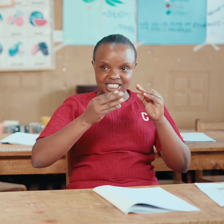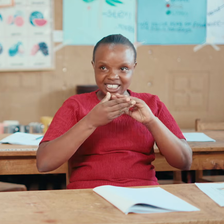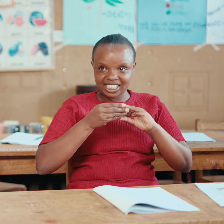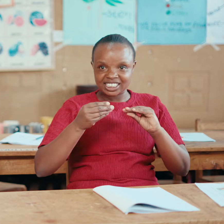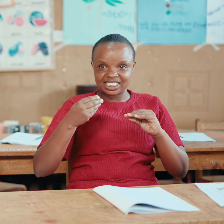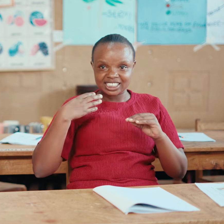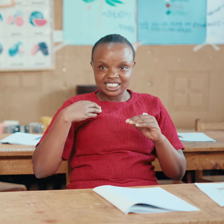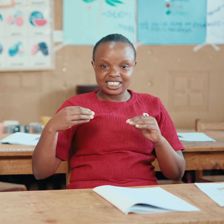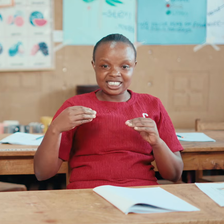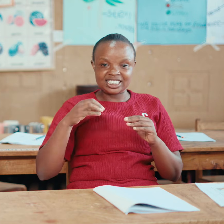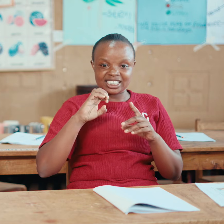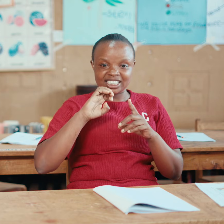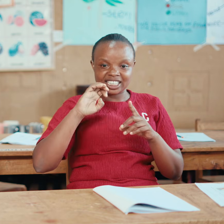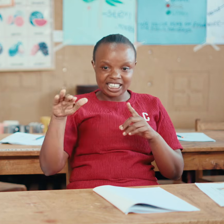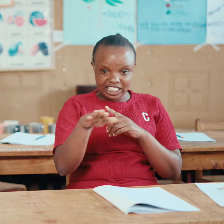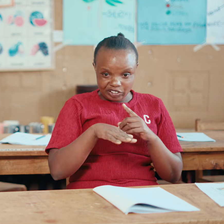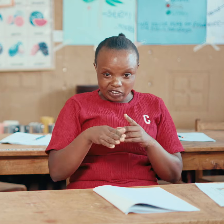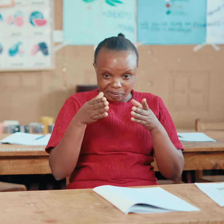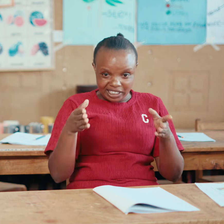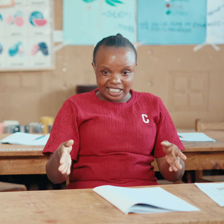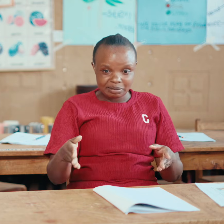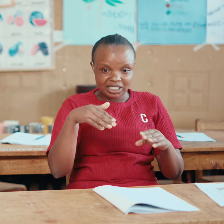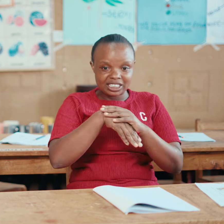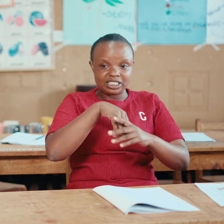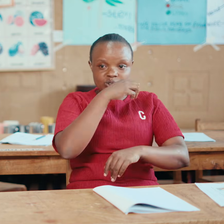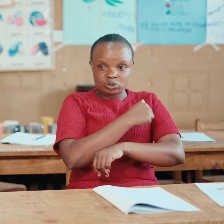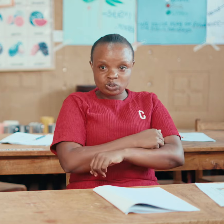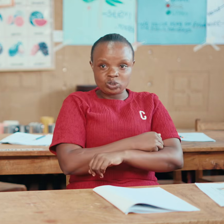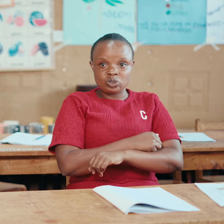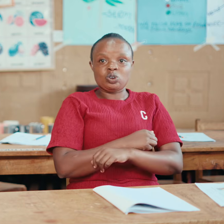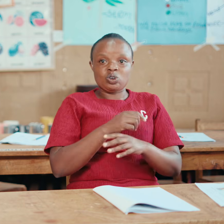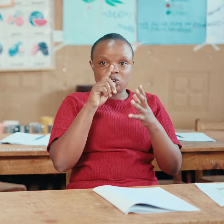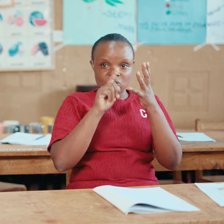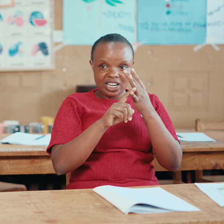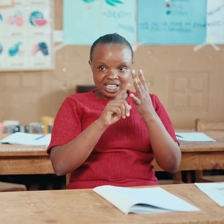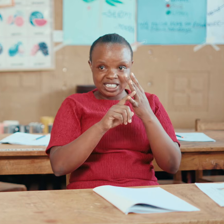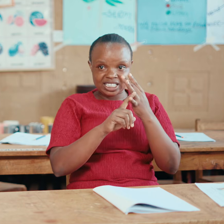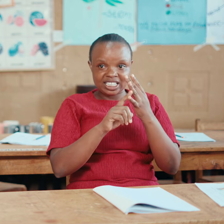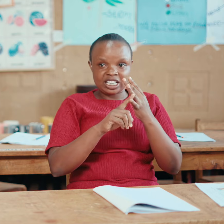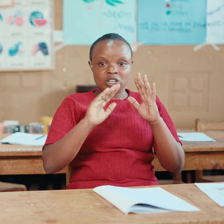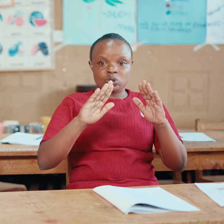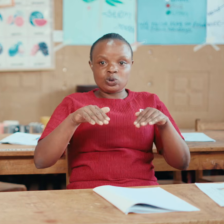Annastasia is saying that how do we create a rich learning environment here in school? First of